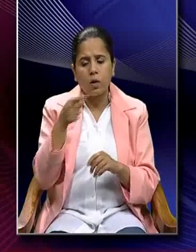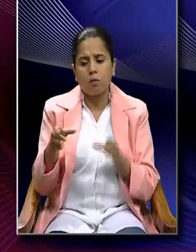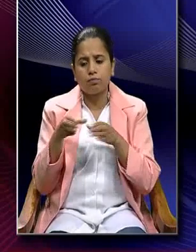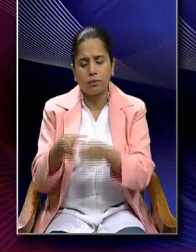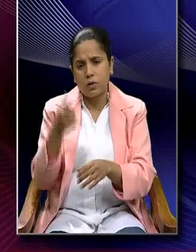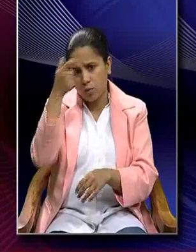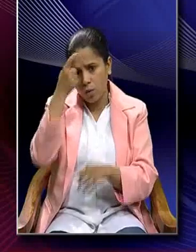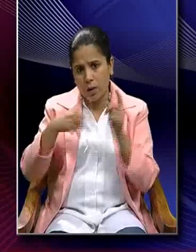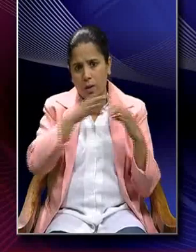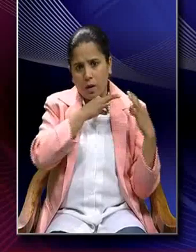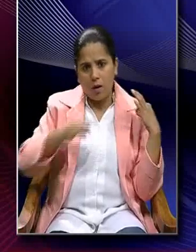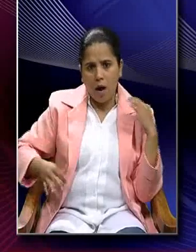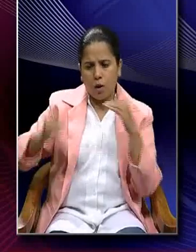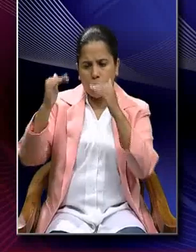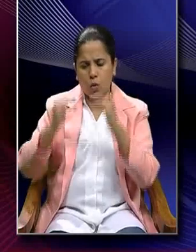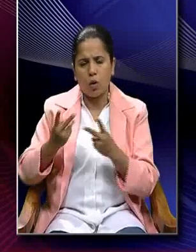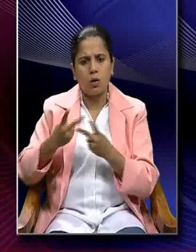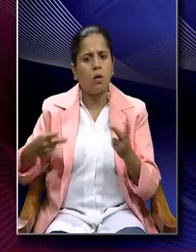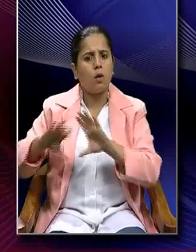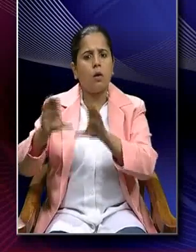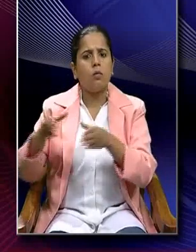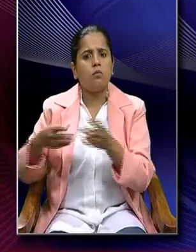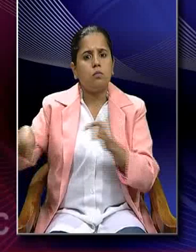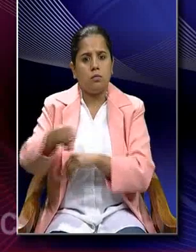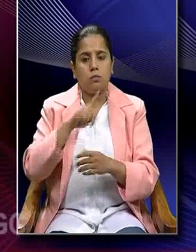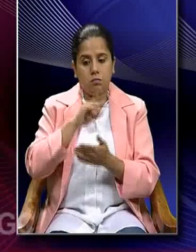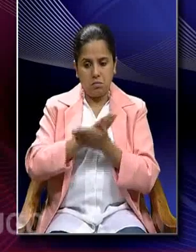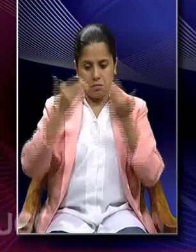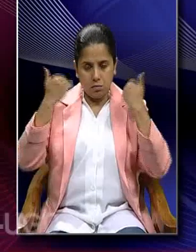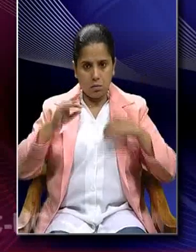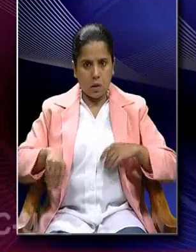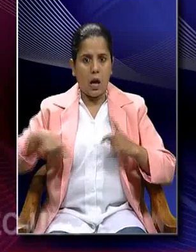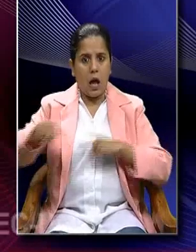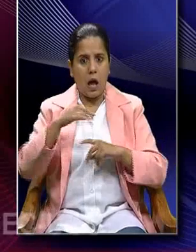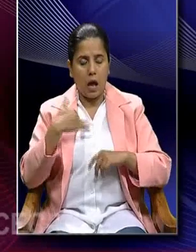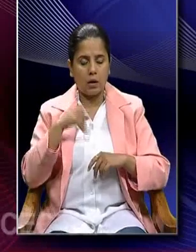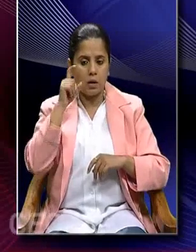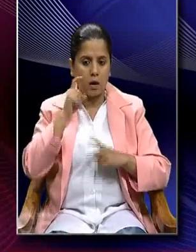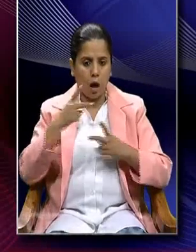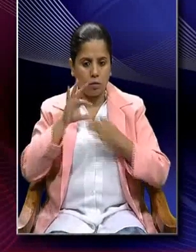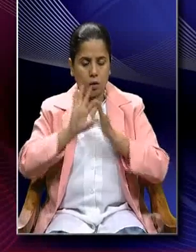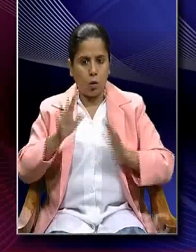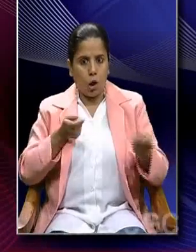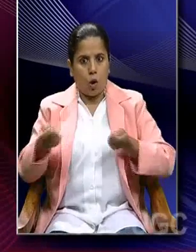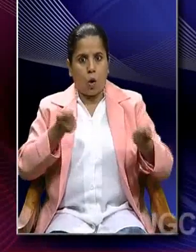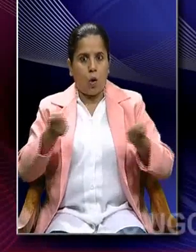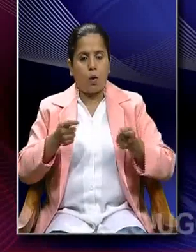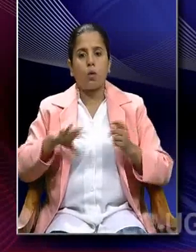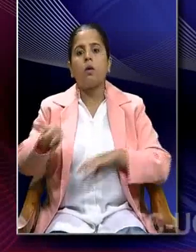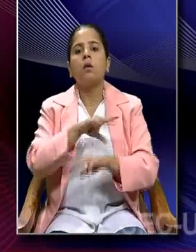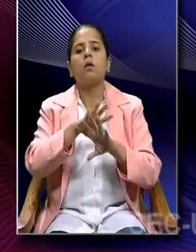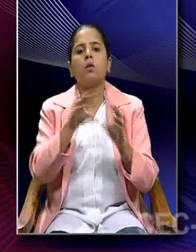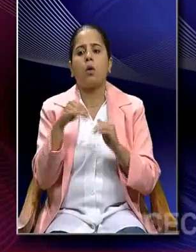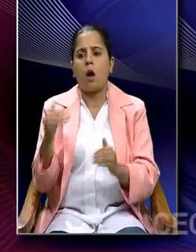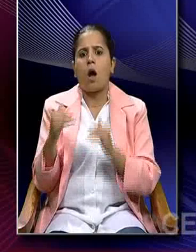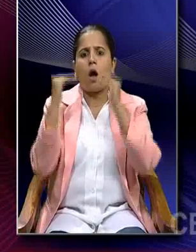marginalized castes and communities. Idea of purity and sexual control was higher among the upper